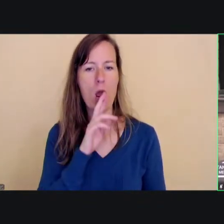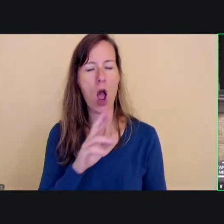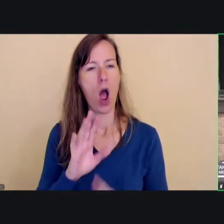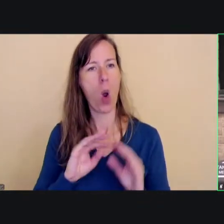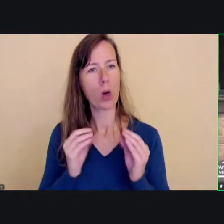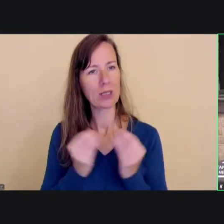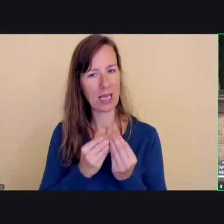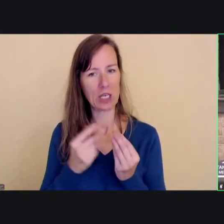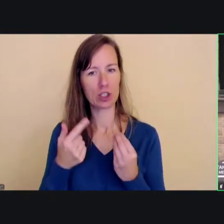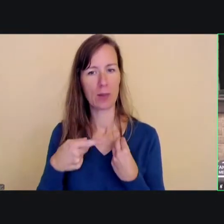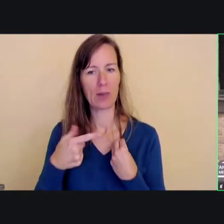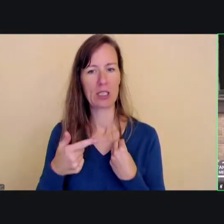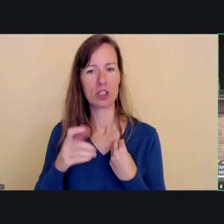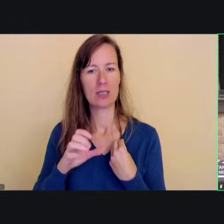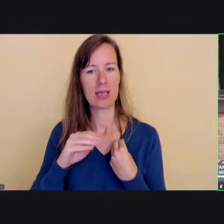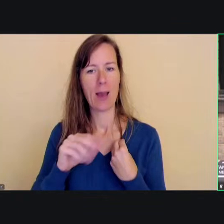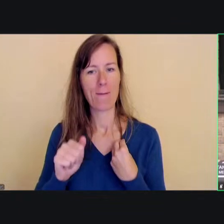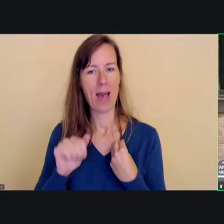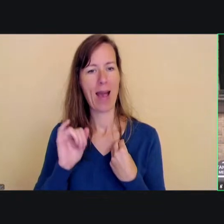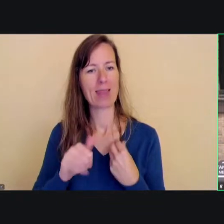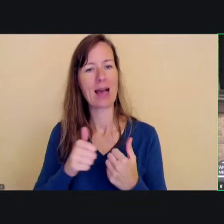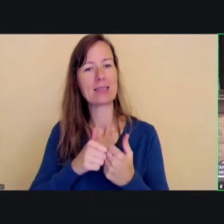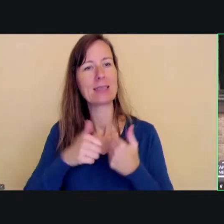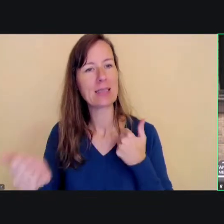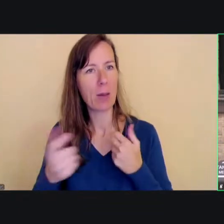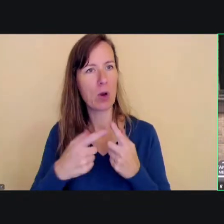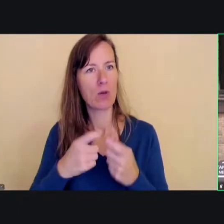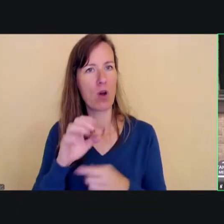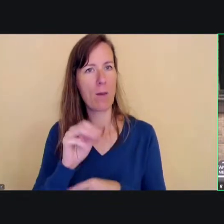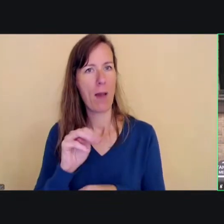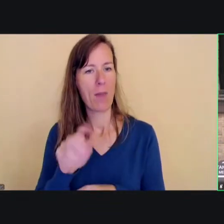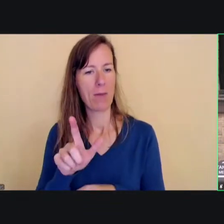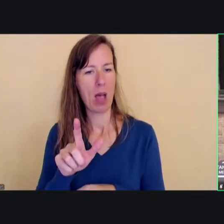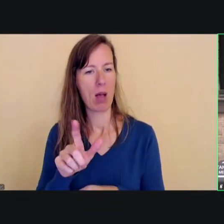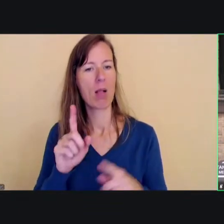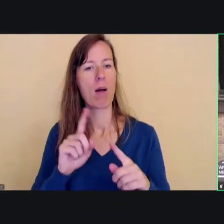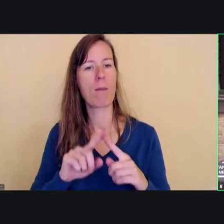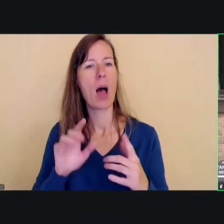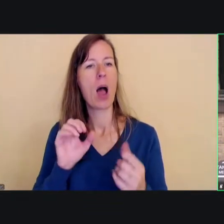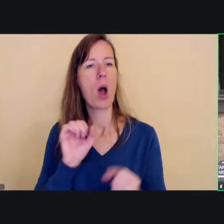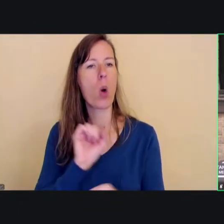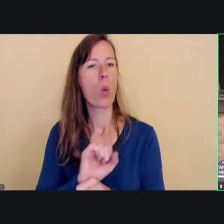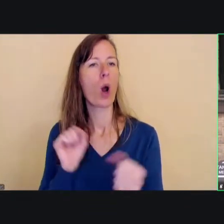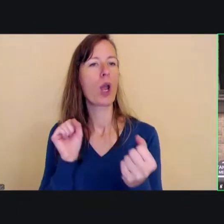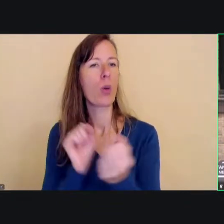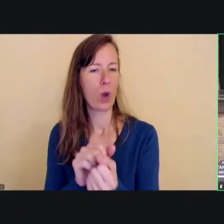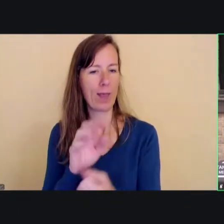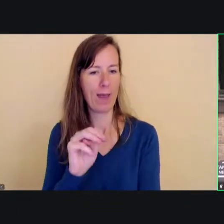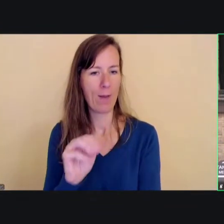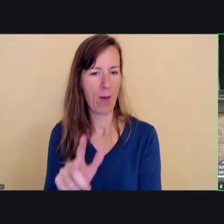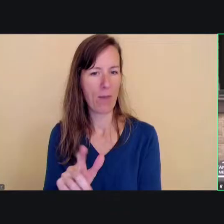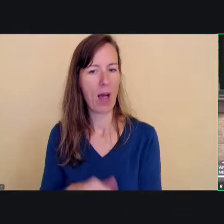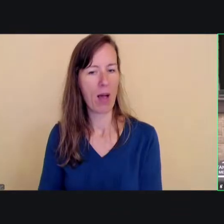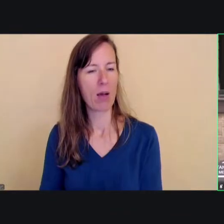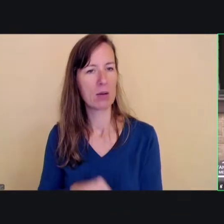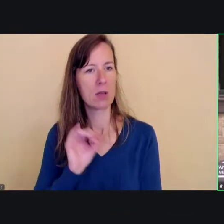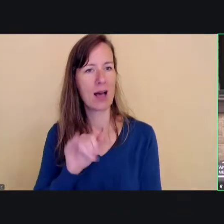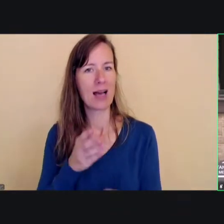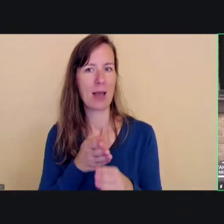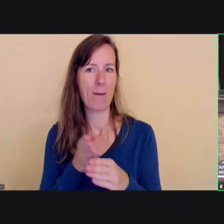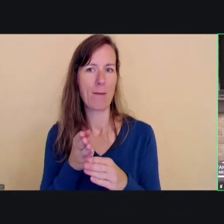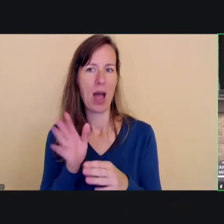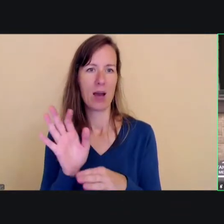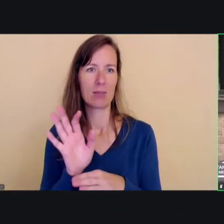but working with MML. So that's the main function that we've been trying to get past and get